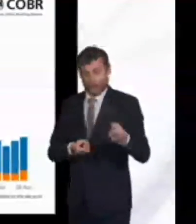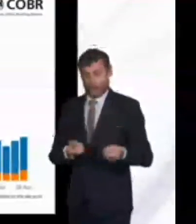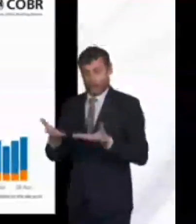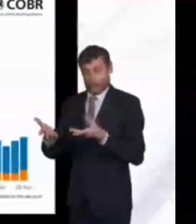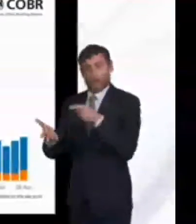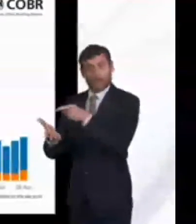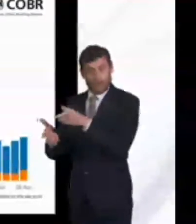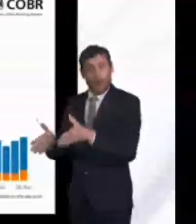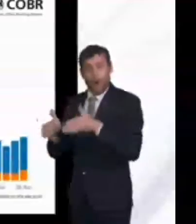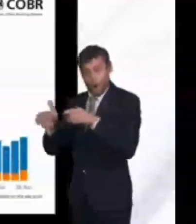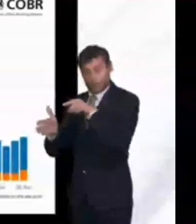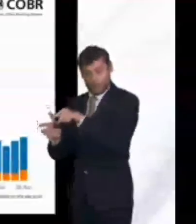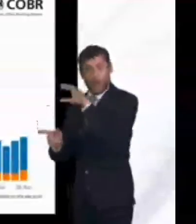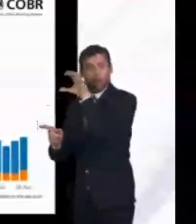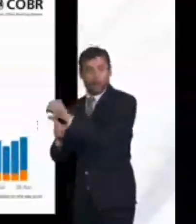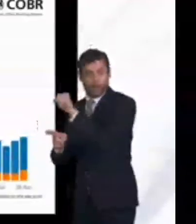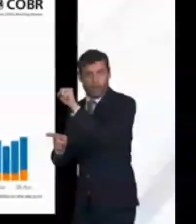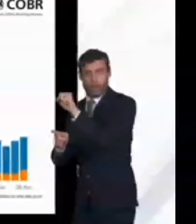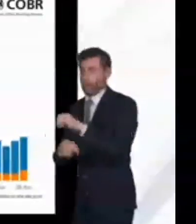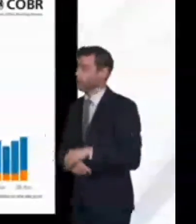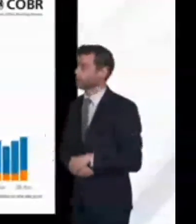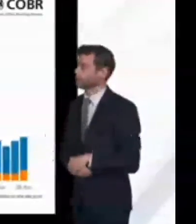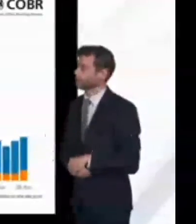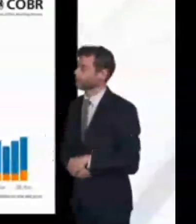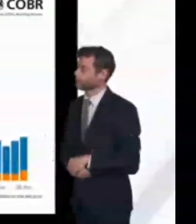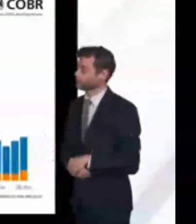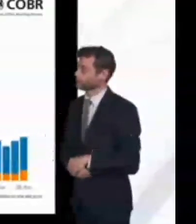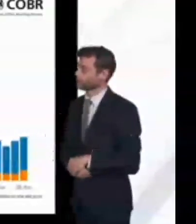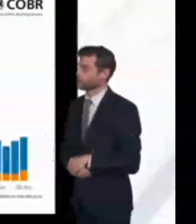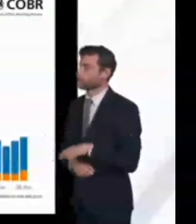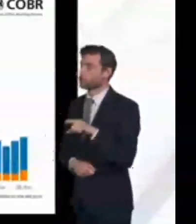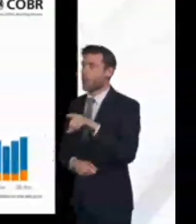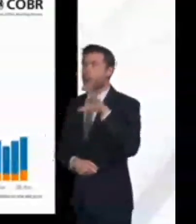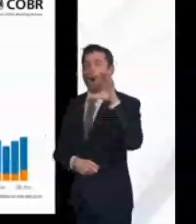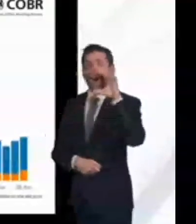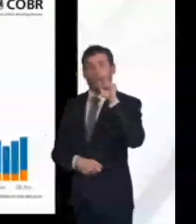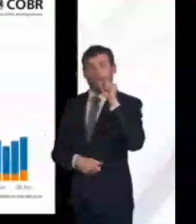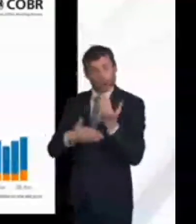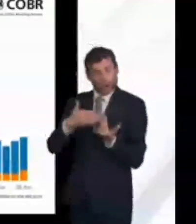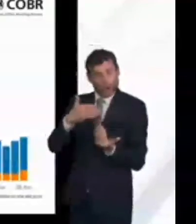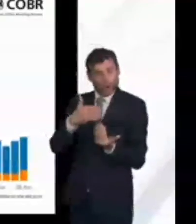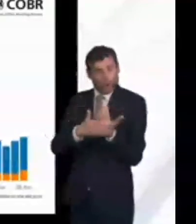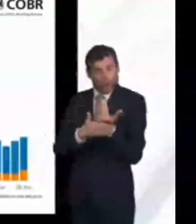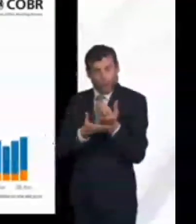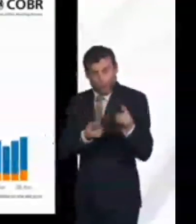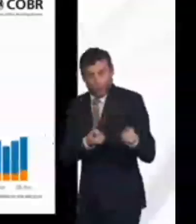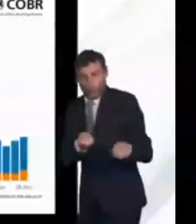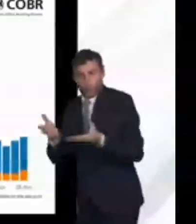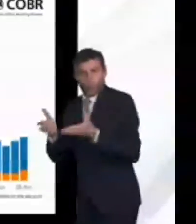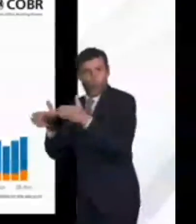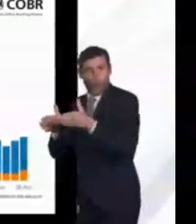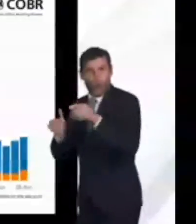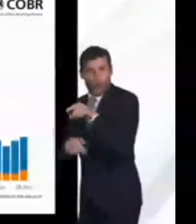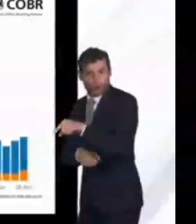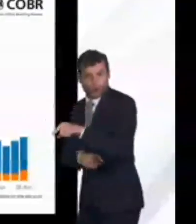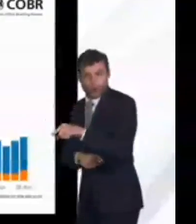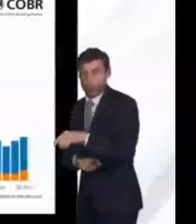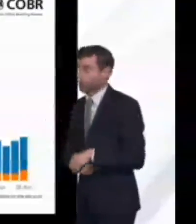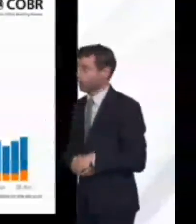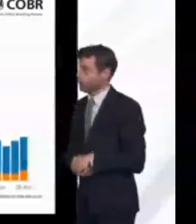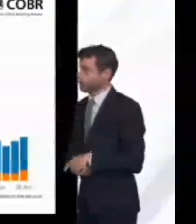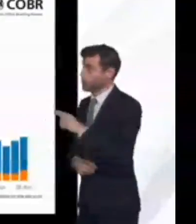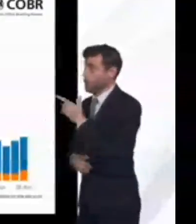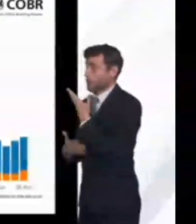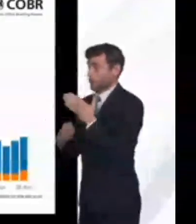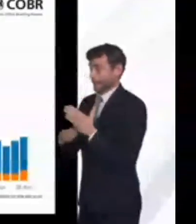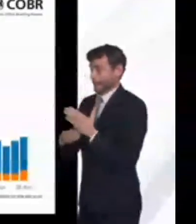hospital, and you can see very clearly from the 20th of March there was a rise up to a peak somewhere at the beginning of April, and now it's come down.